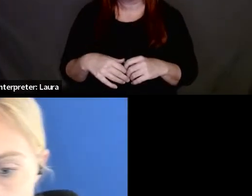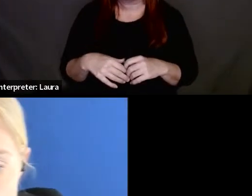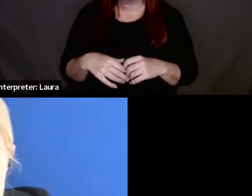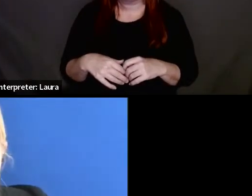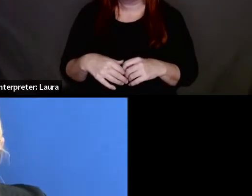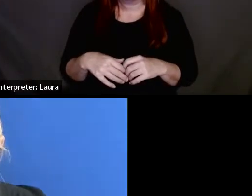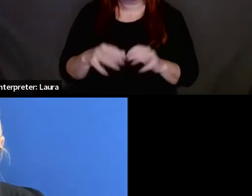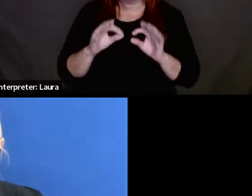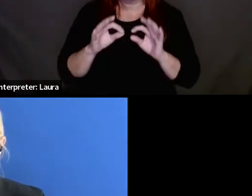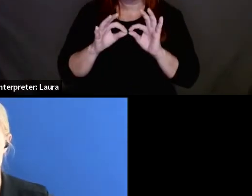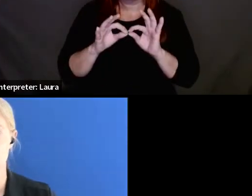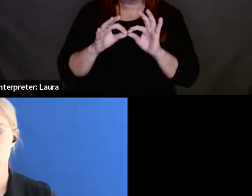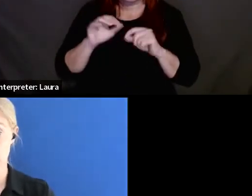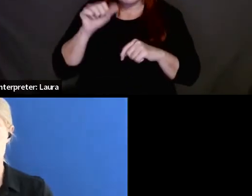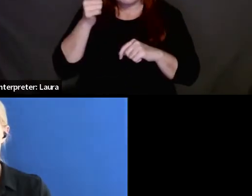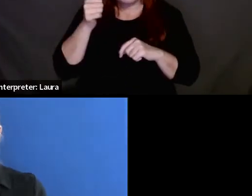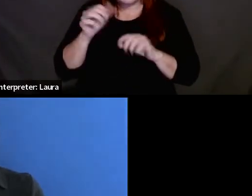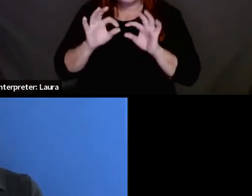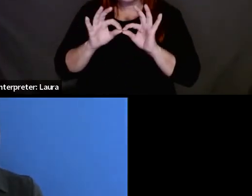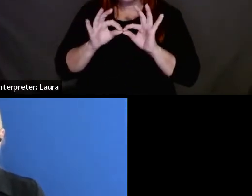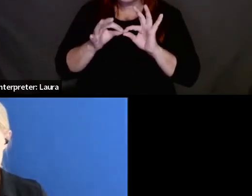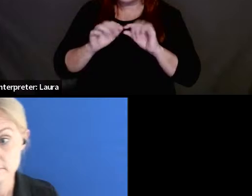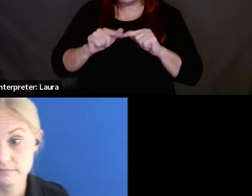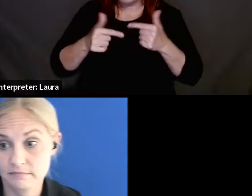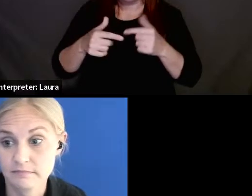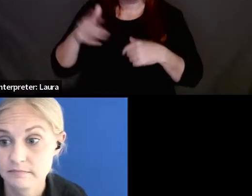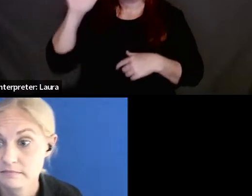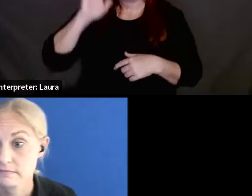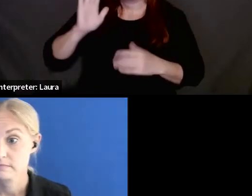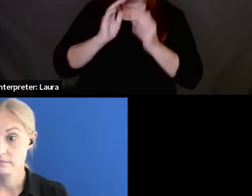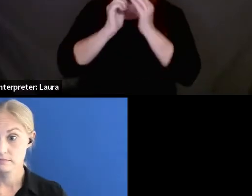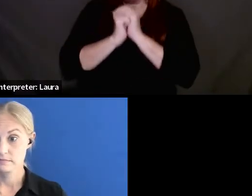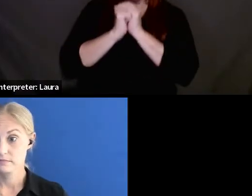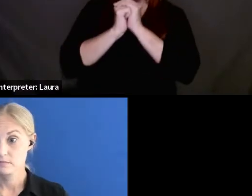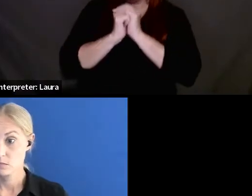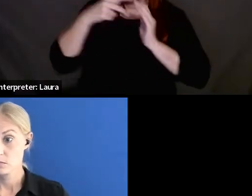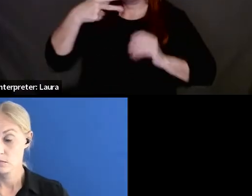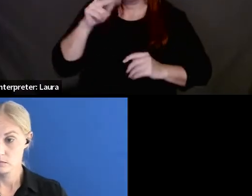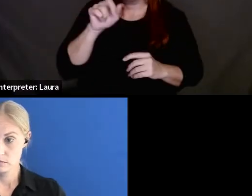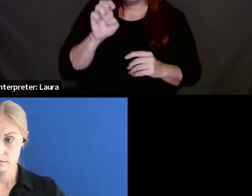Auntie. We never opened with a pulley. I'm sorry. That's